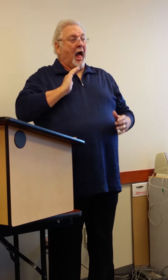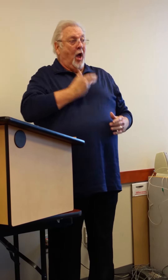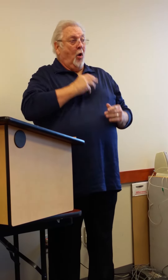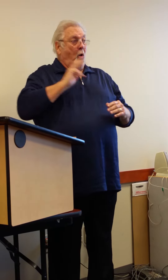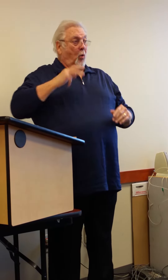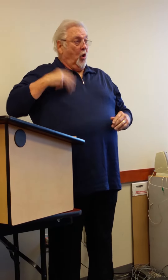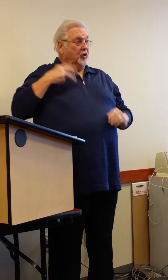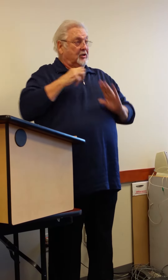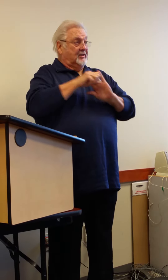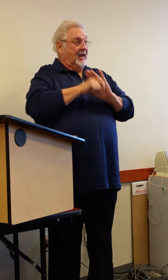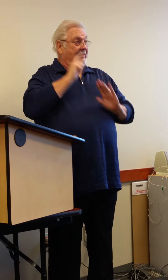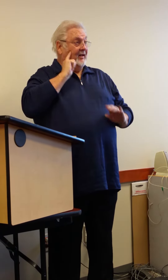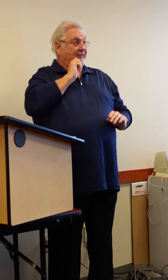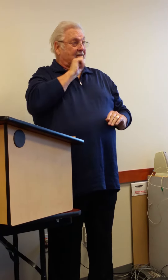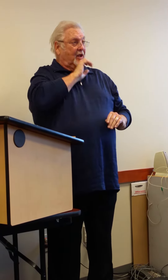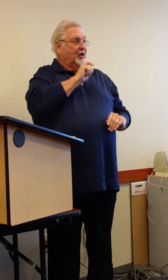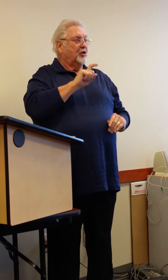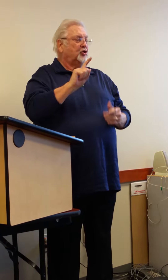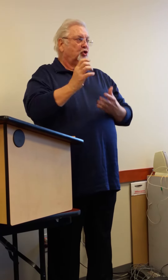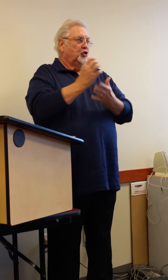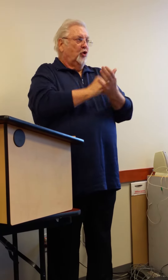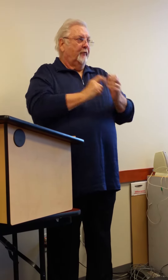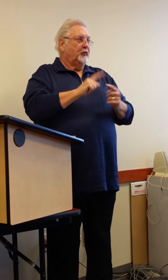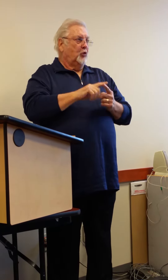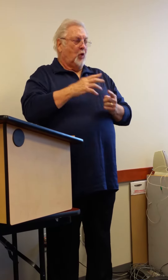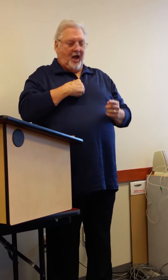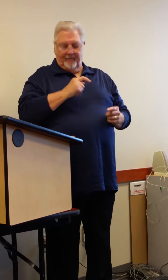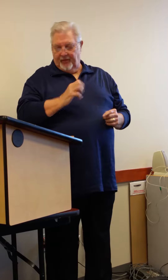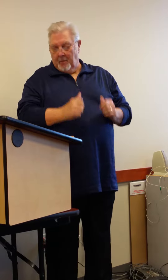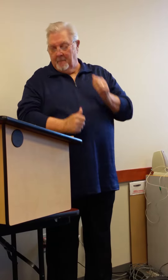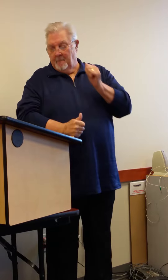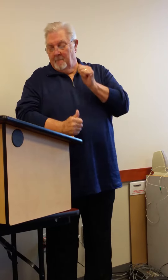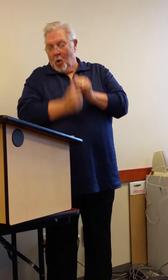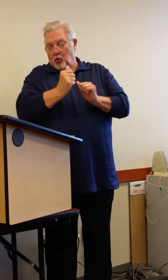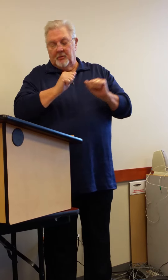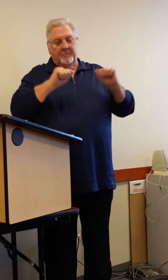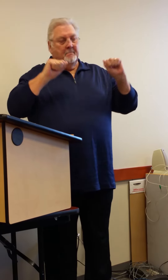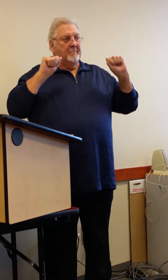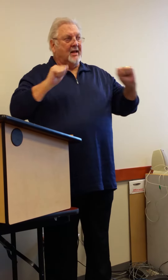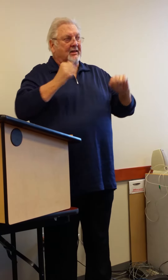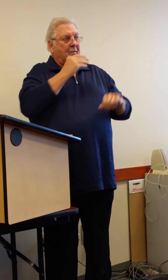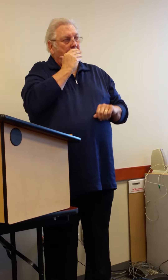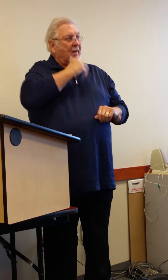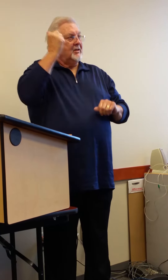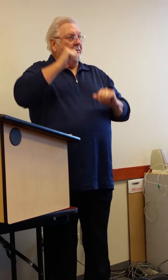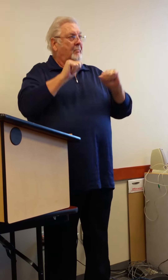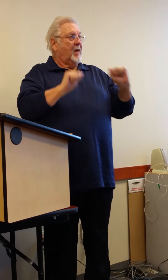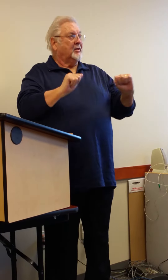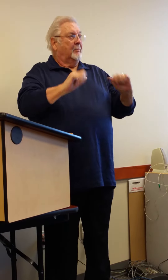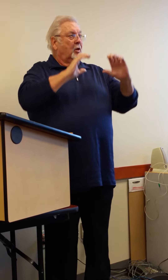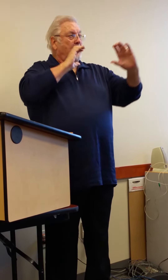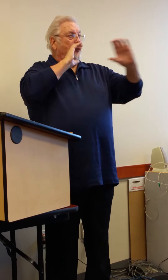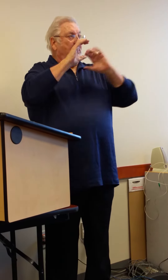Most of all, our Washington State Deaf Senior Citizens deserve to have the best